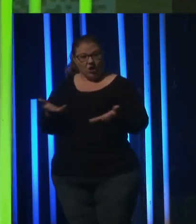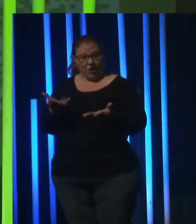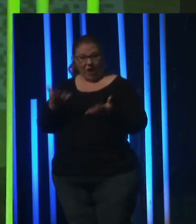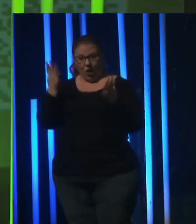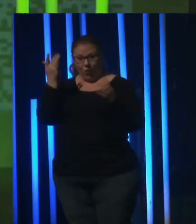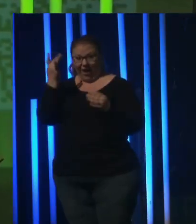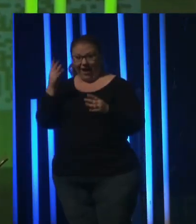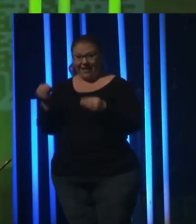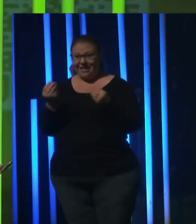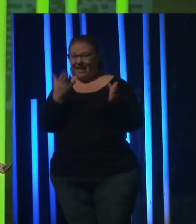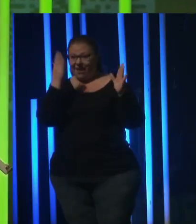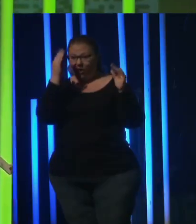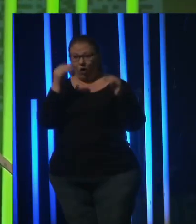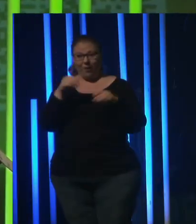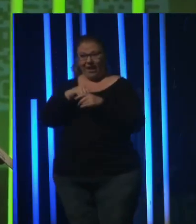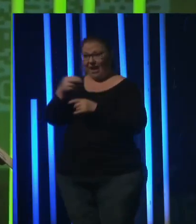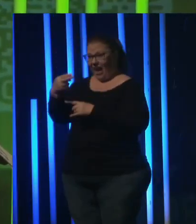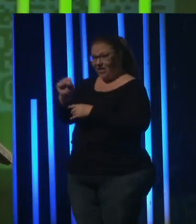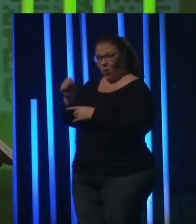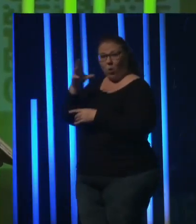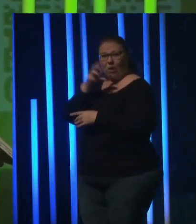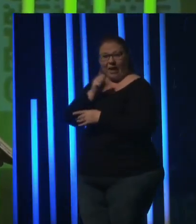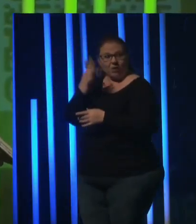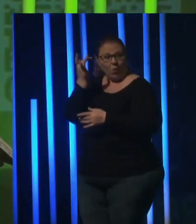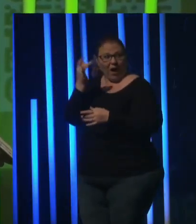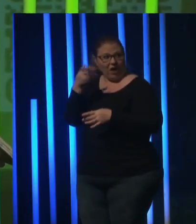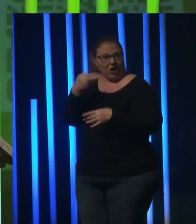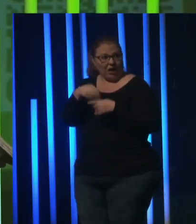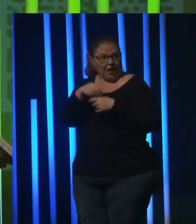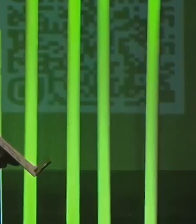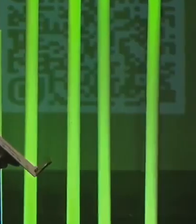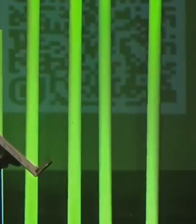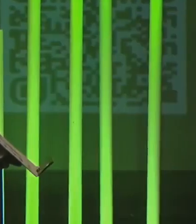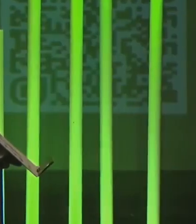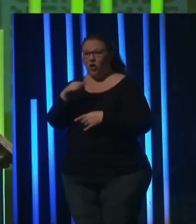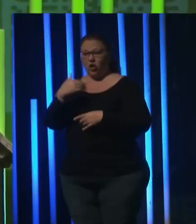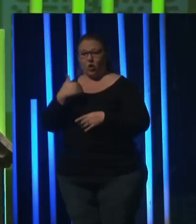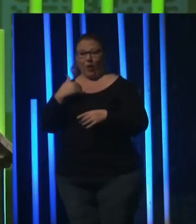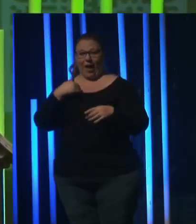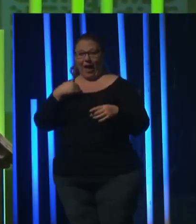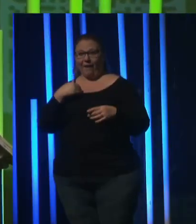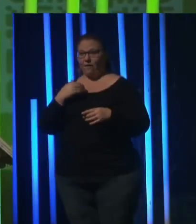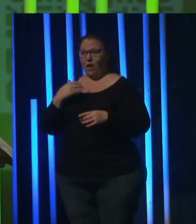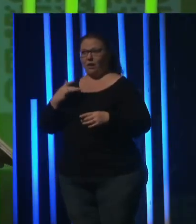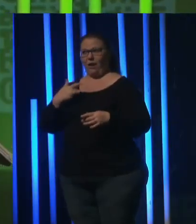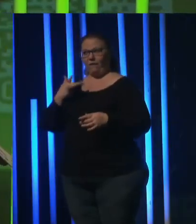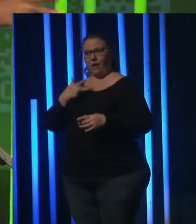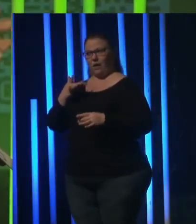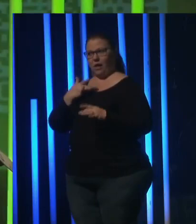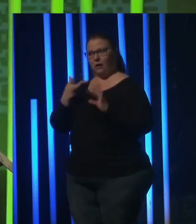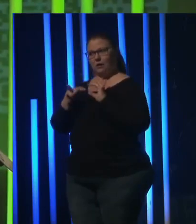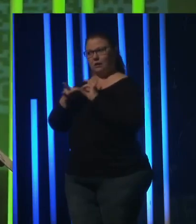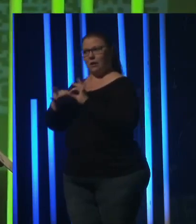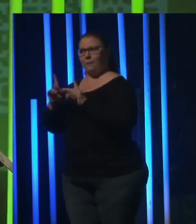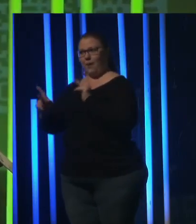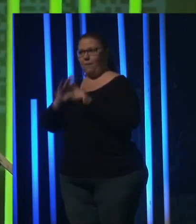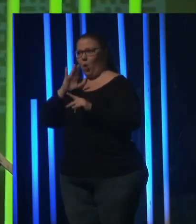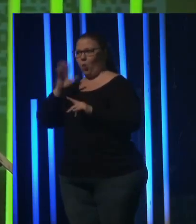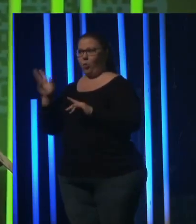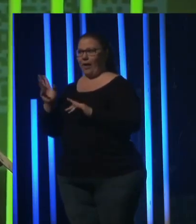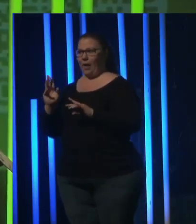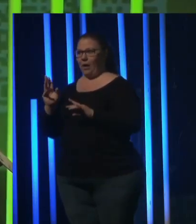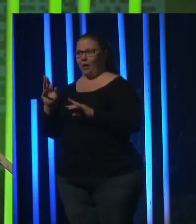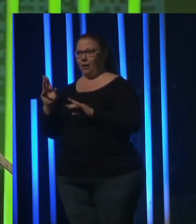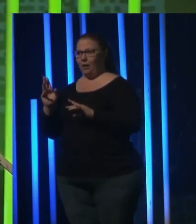hope. If you're in high school, guess what you're there for? You are there and you have your antennas up because there will be people that will be coming through. And